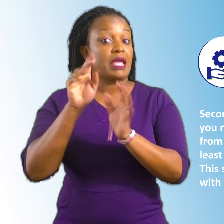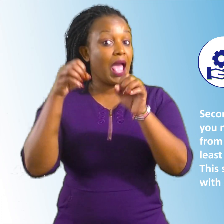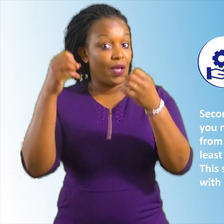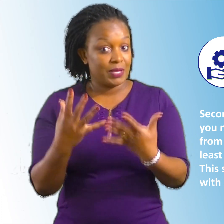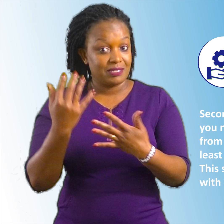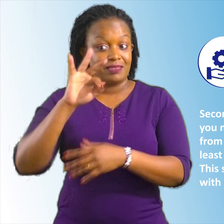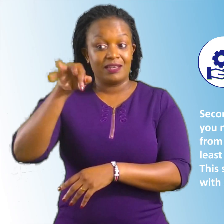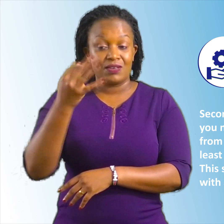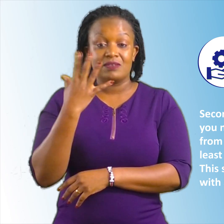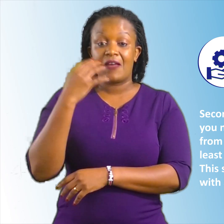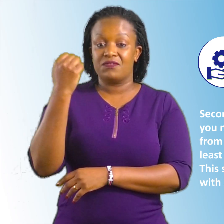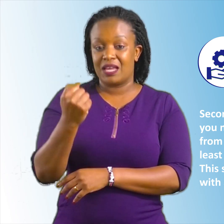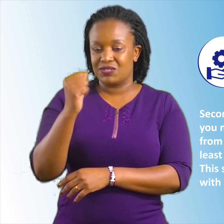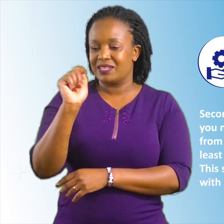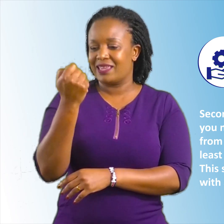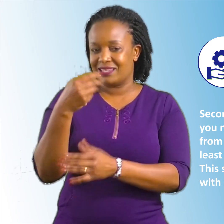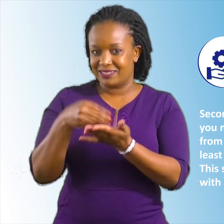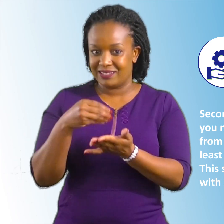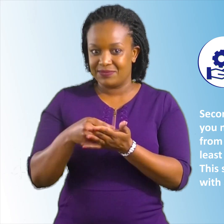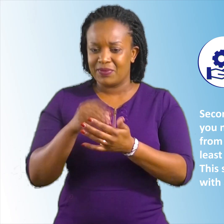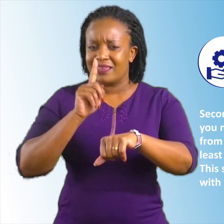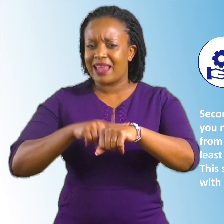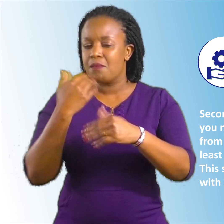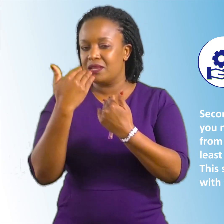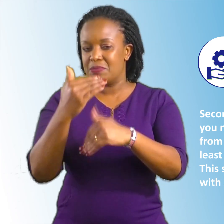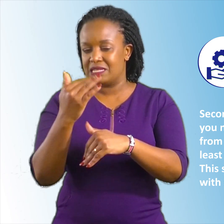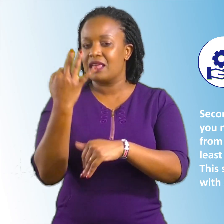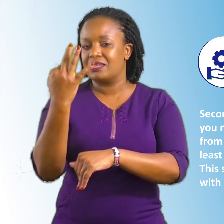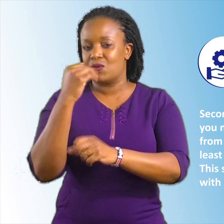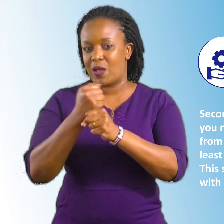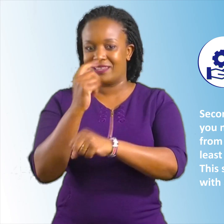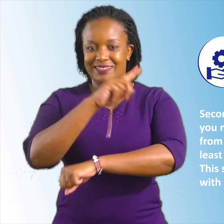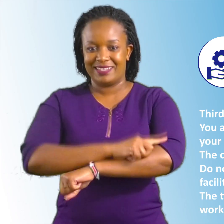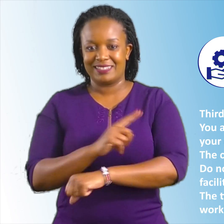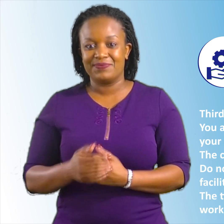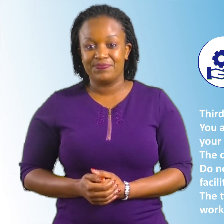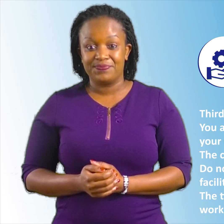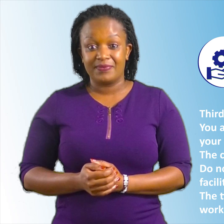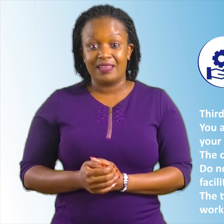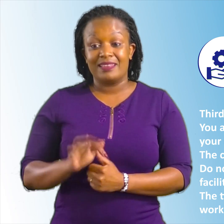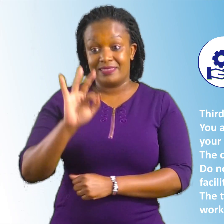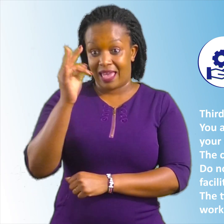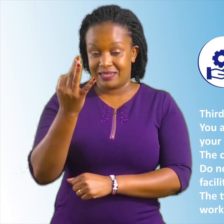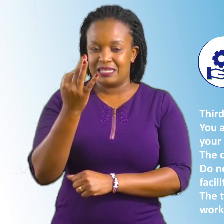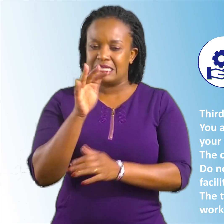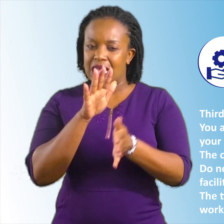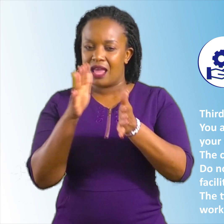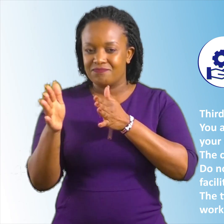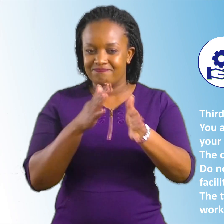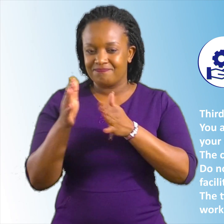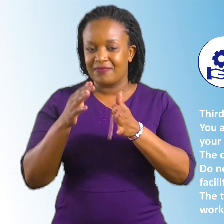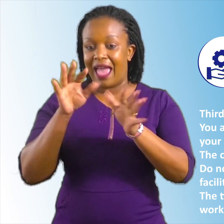you 3,500 Kenya shillings with a timeline of 3 working days. Third is partial